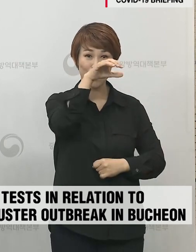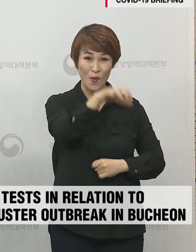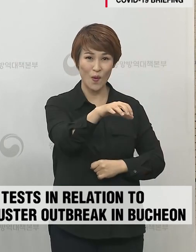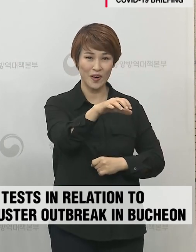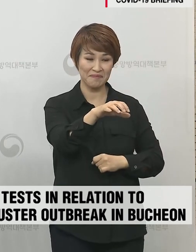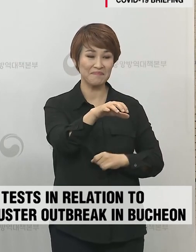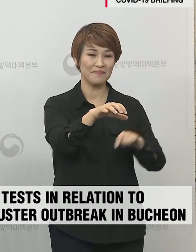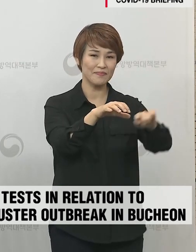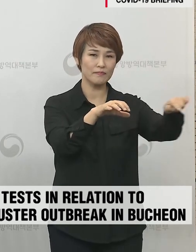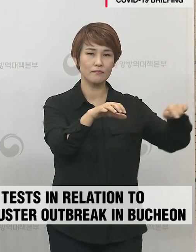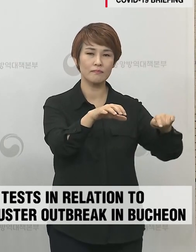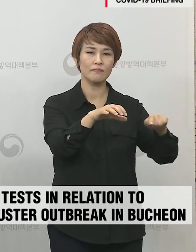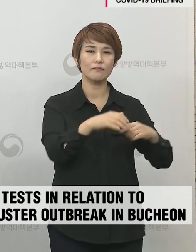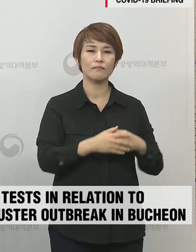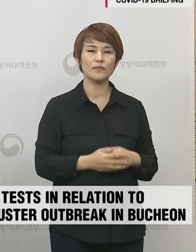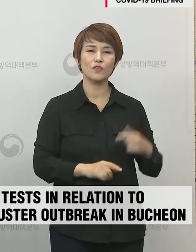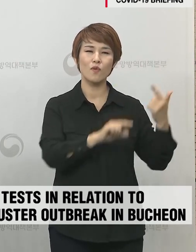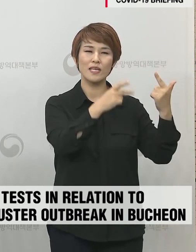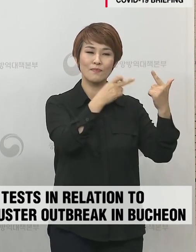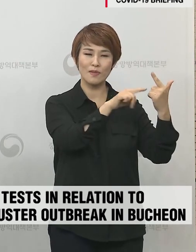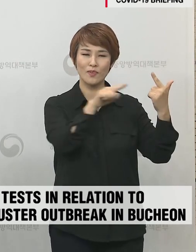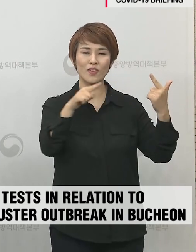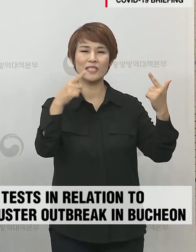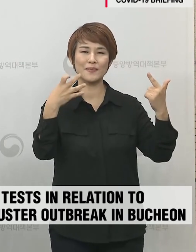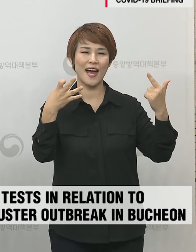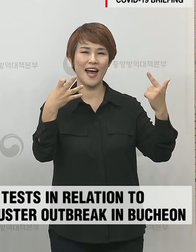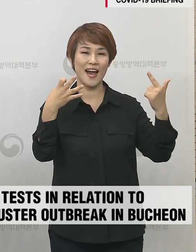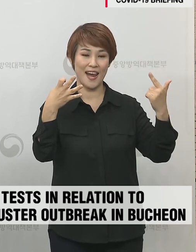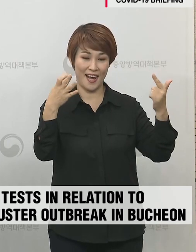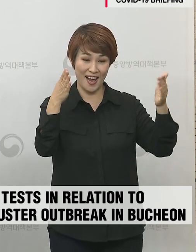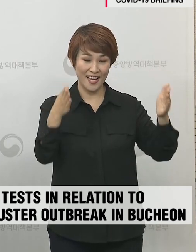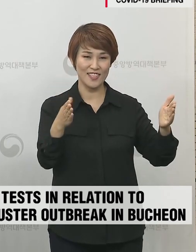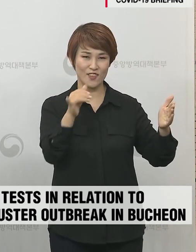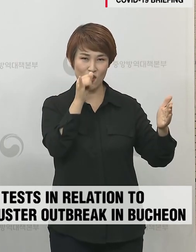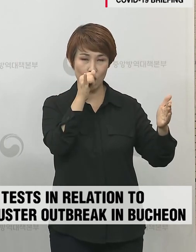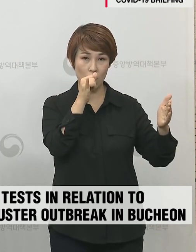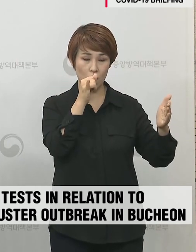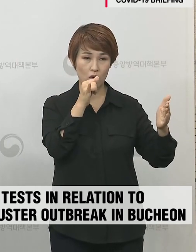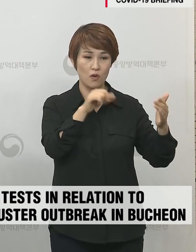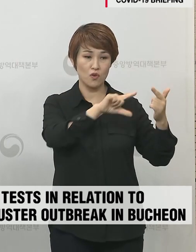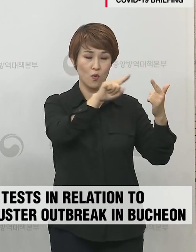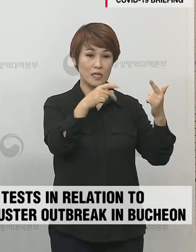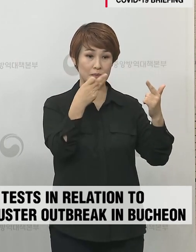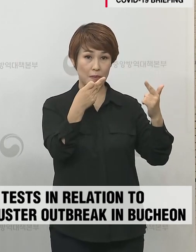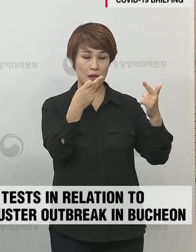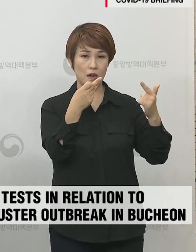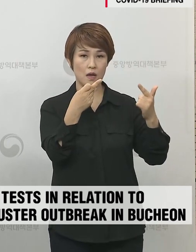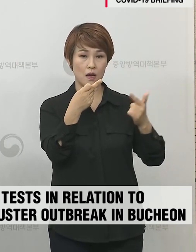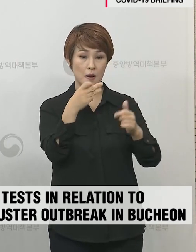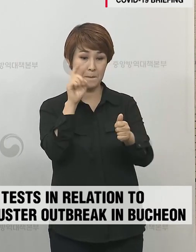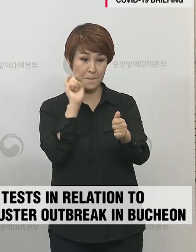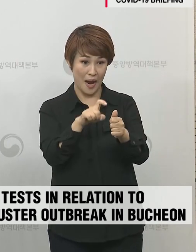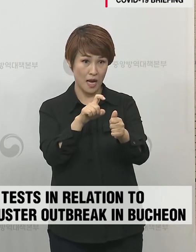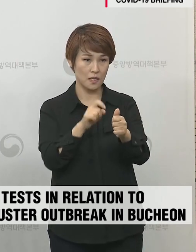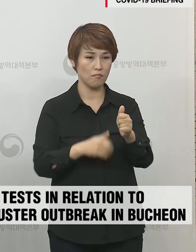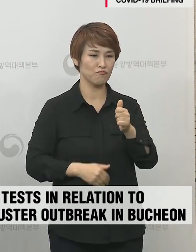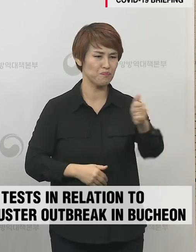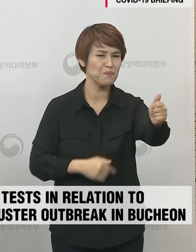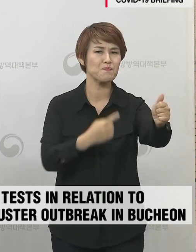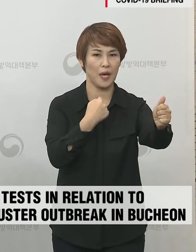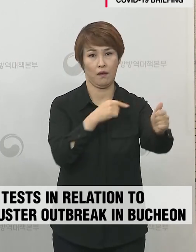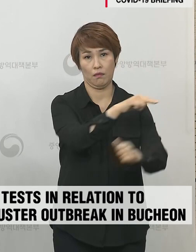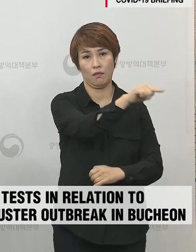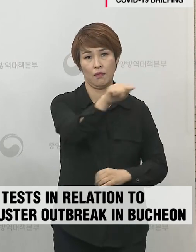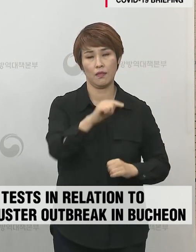pets, and this was held last week until 14th of June, and we confirmed